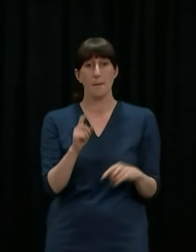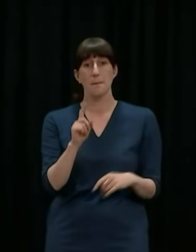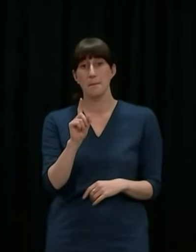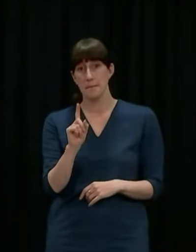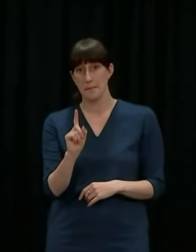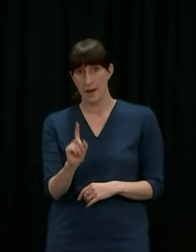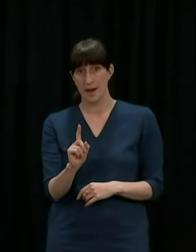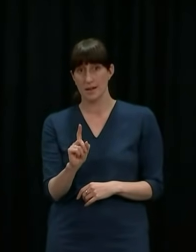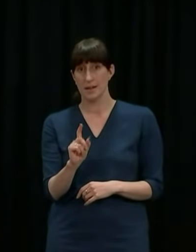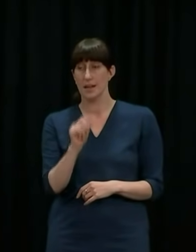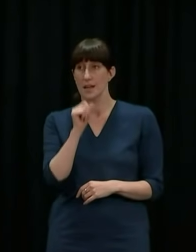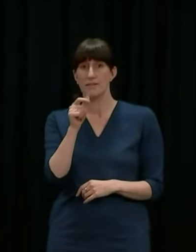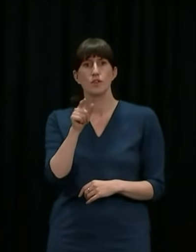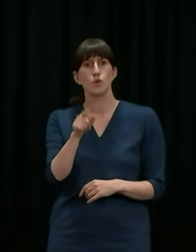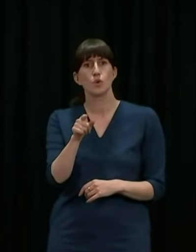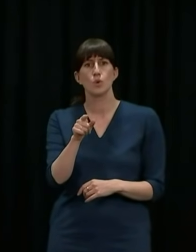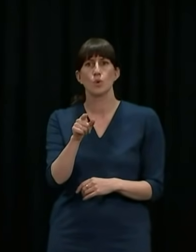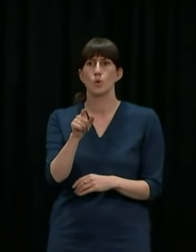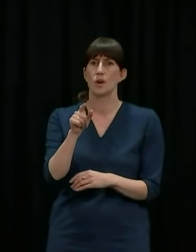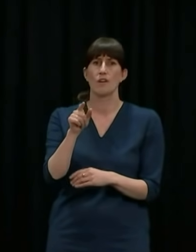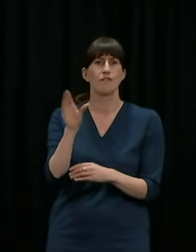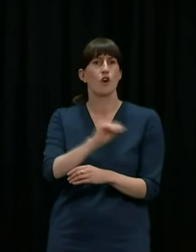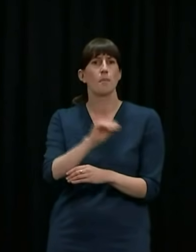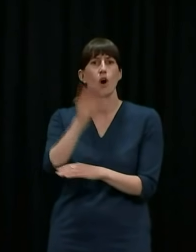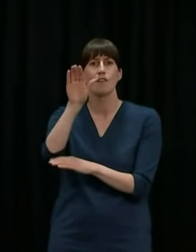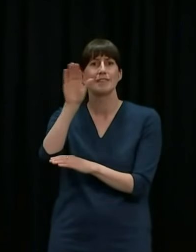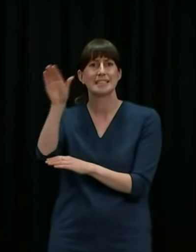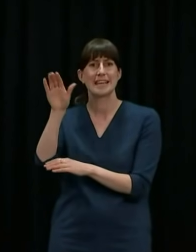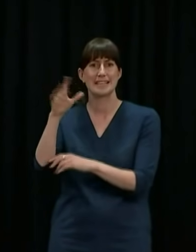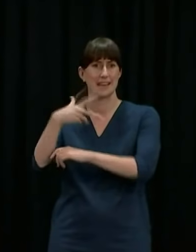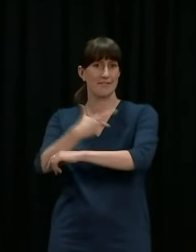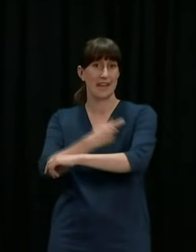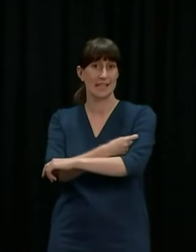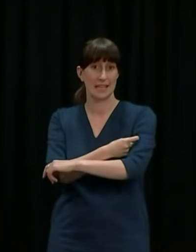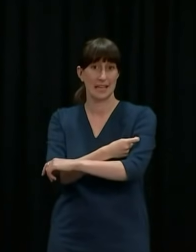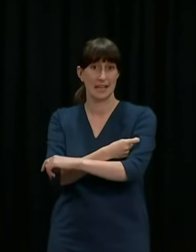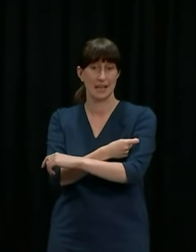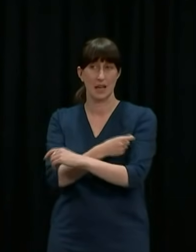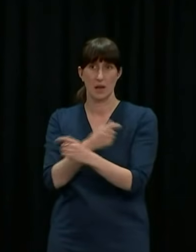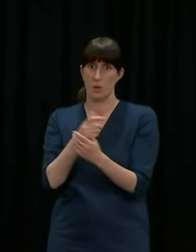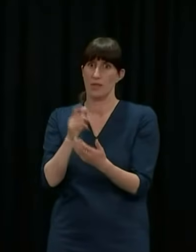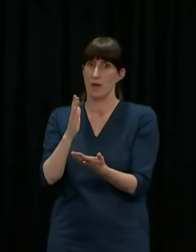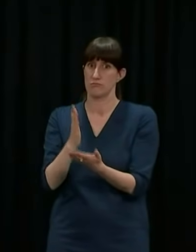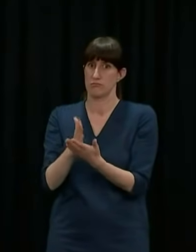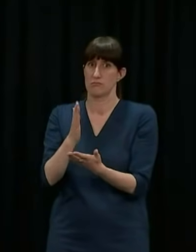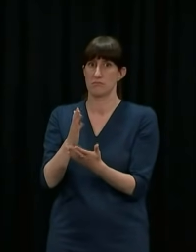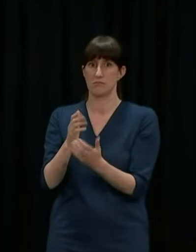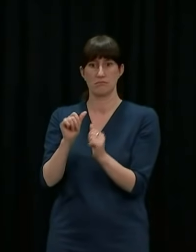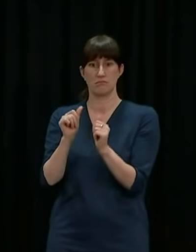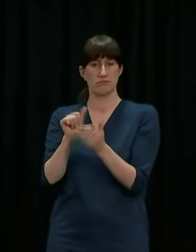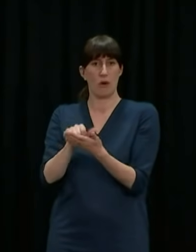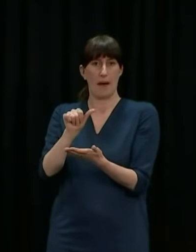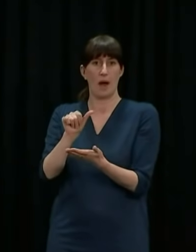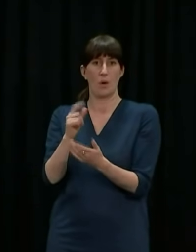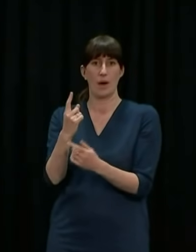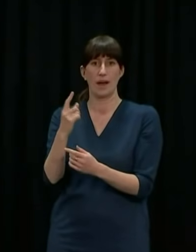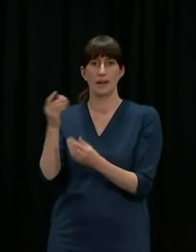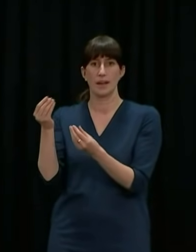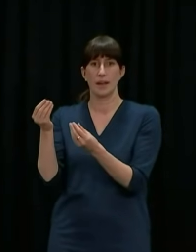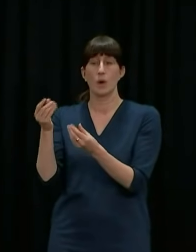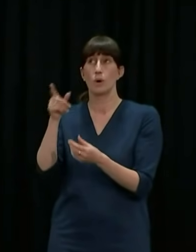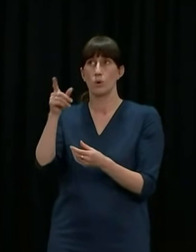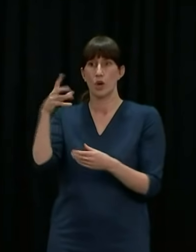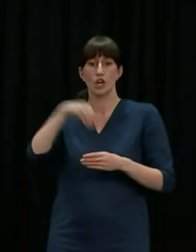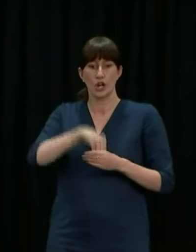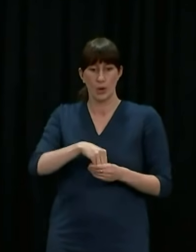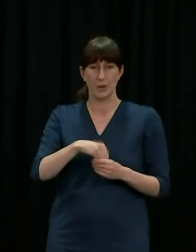be an opportunity for those who have been vaccinated with an approved vaccine abroad to make sure they're providing that information so that it can be included in the